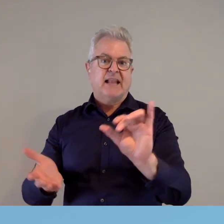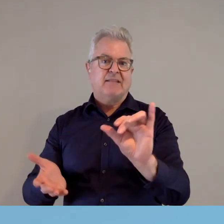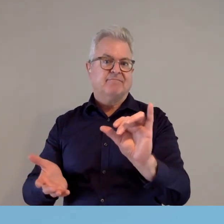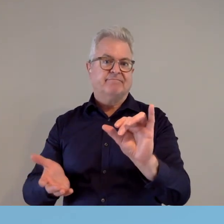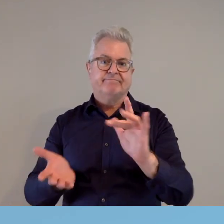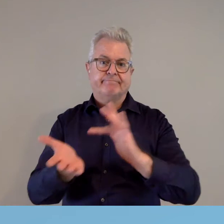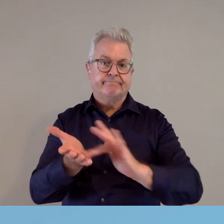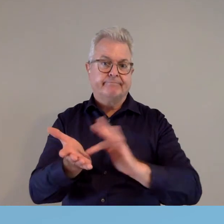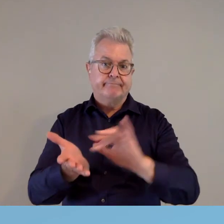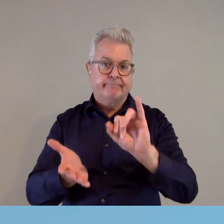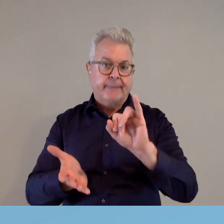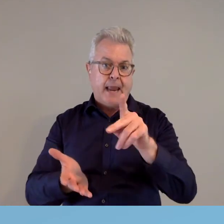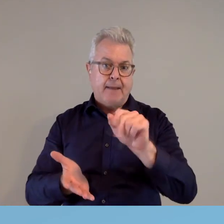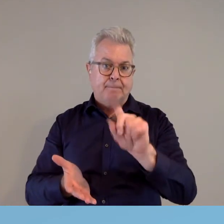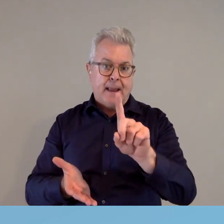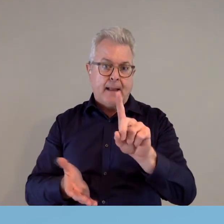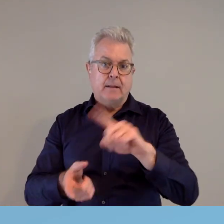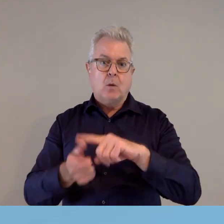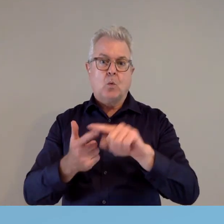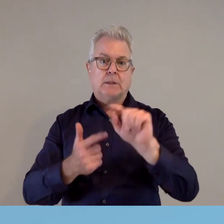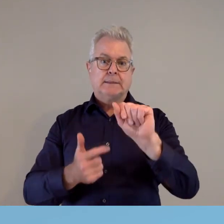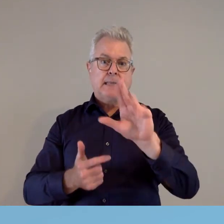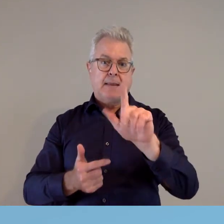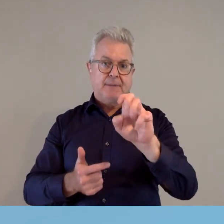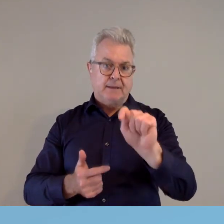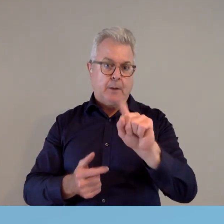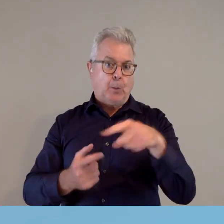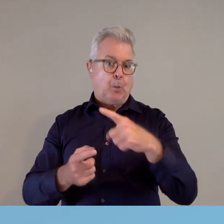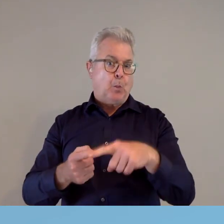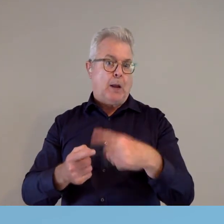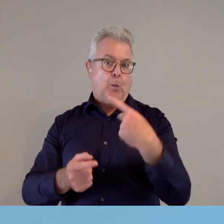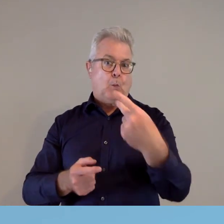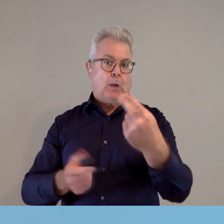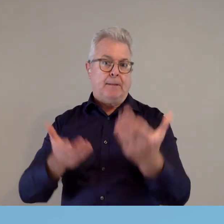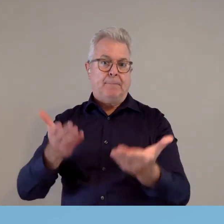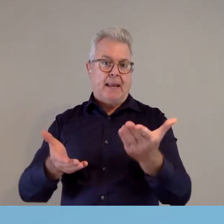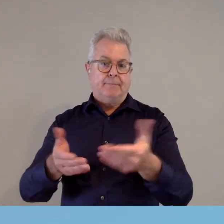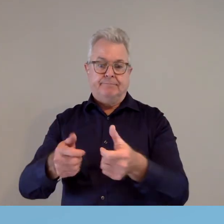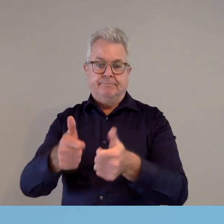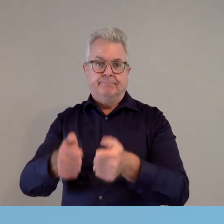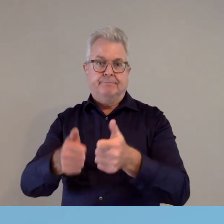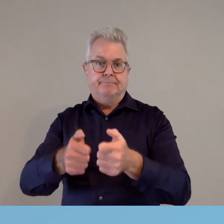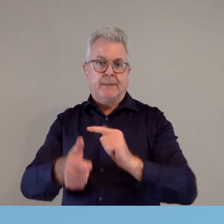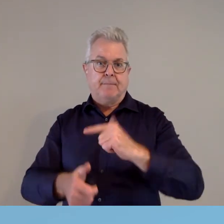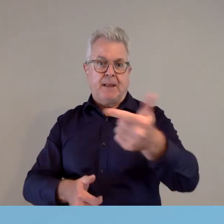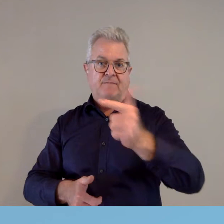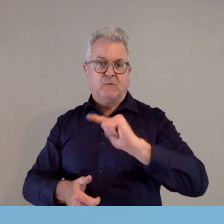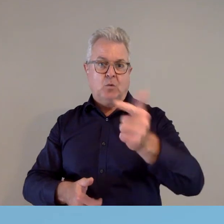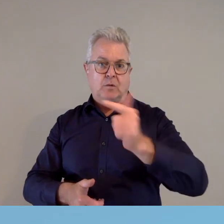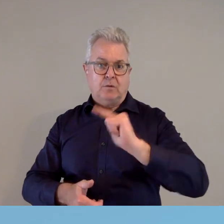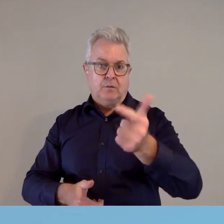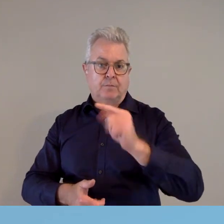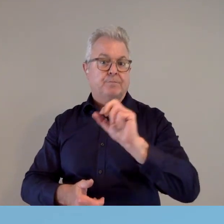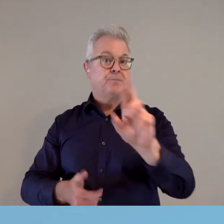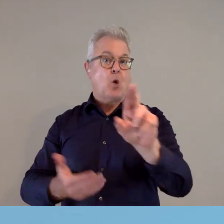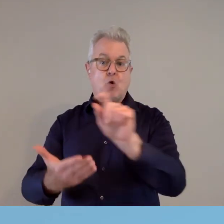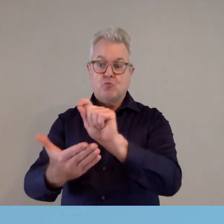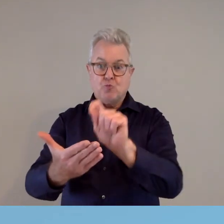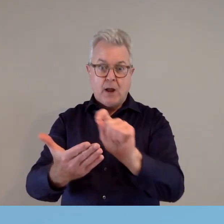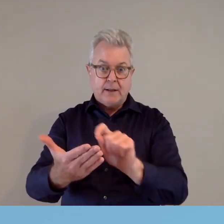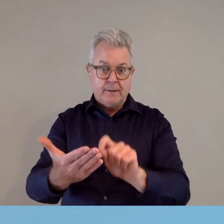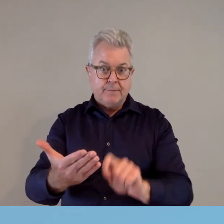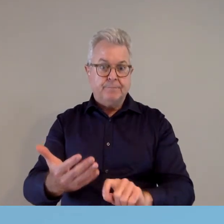like an iPad or a tablet. When we are going back and forth writing